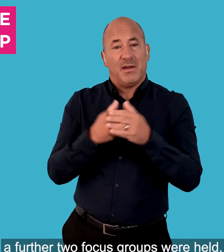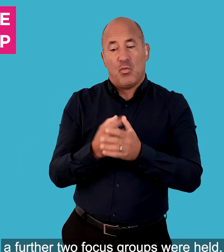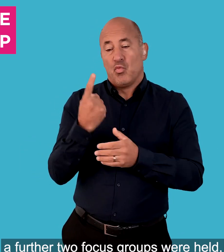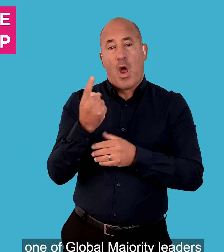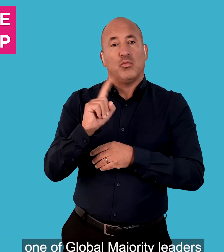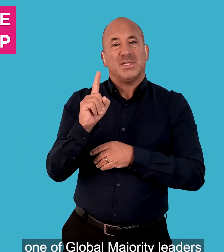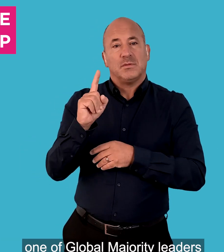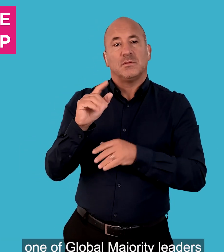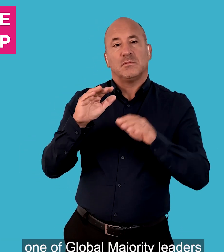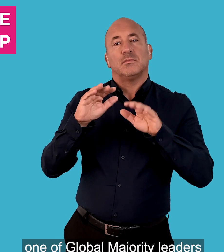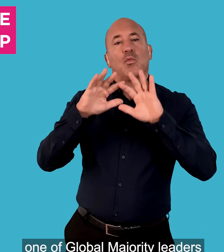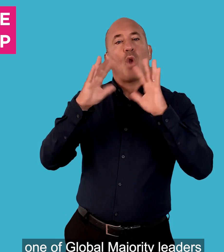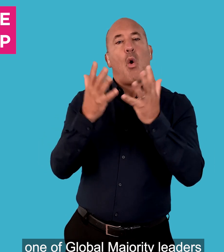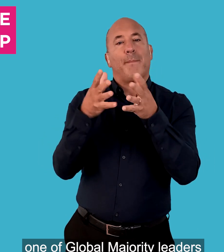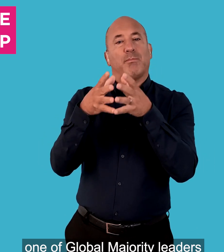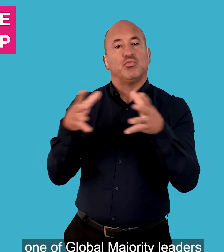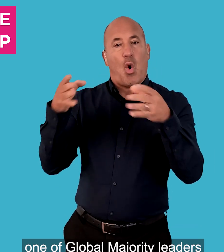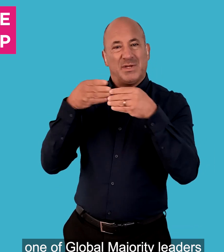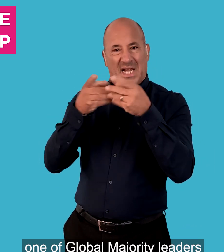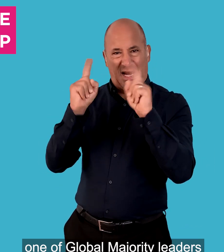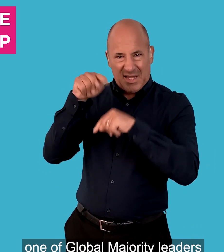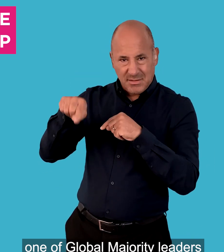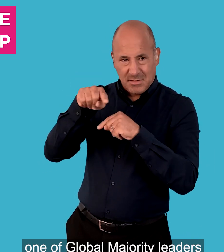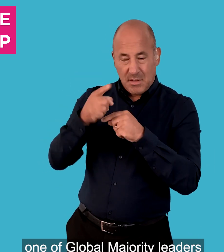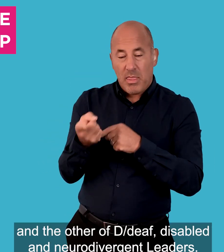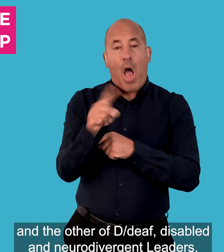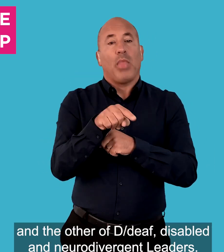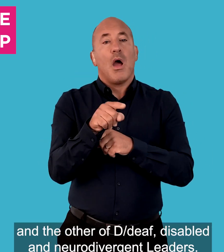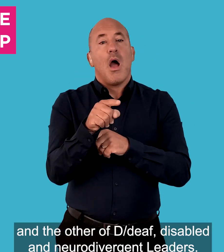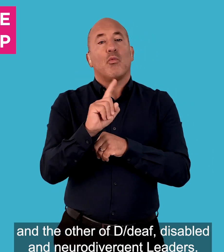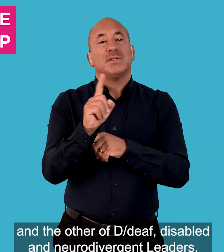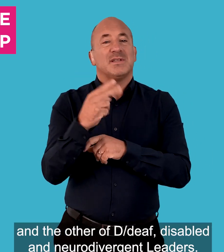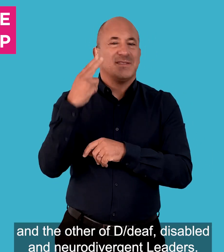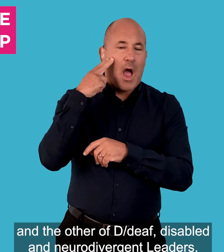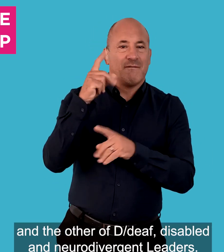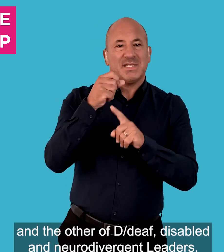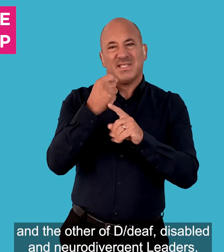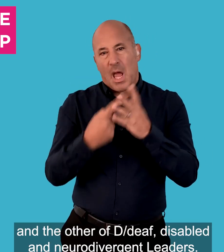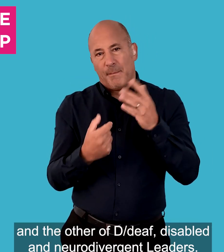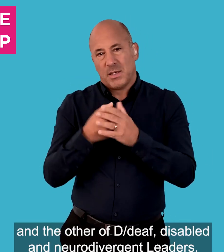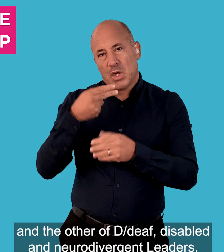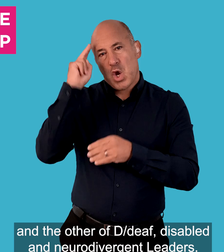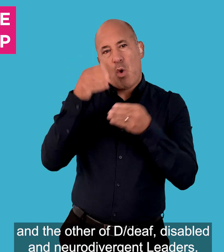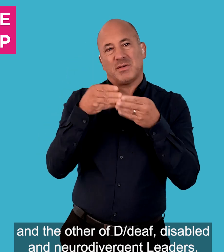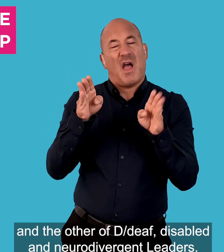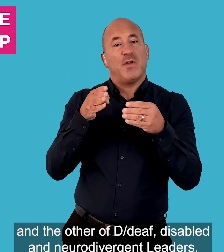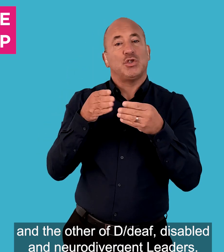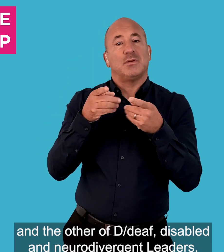held. One of global majority leaders, and the other of deaf, disabled and